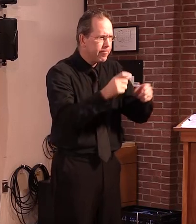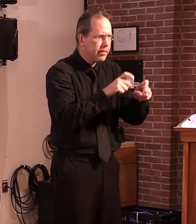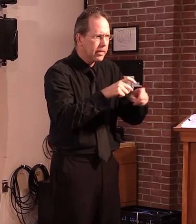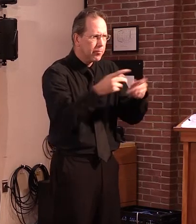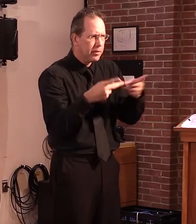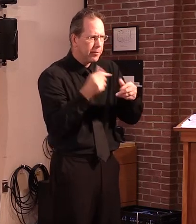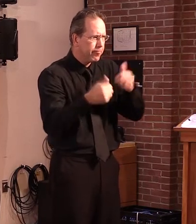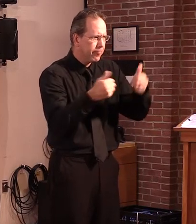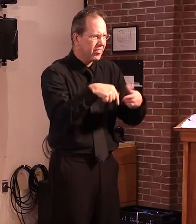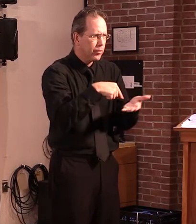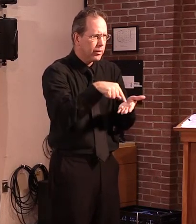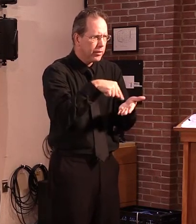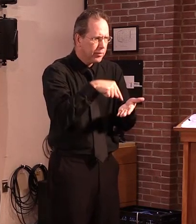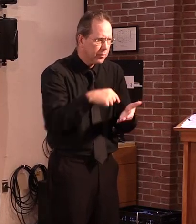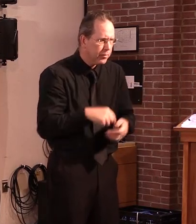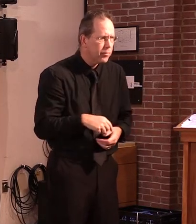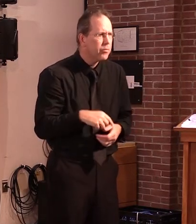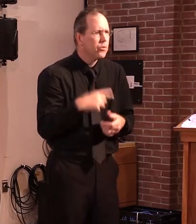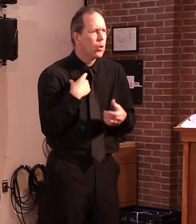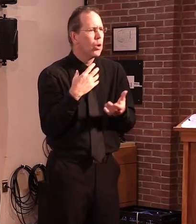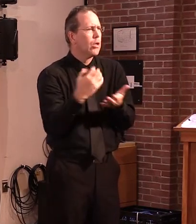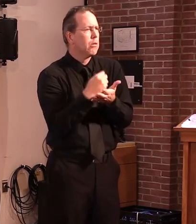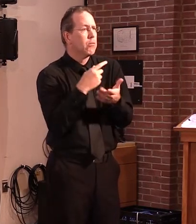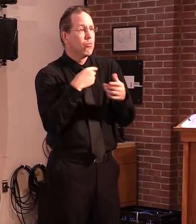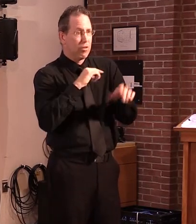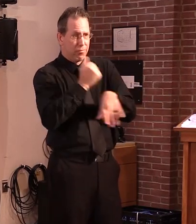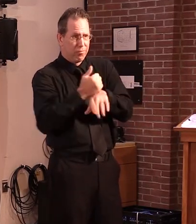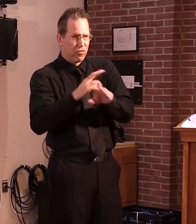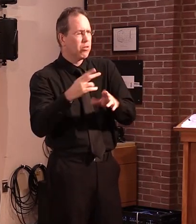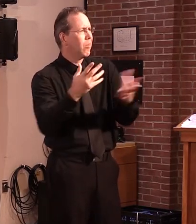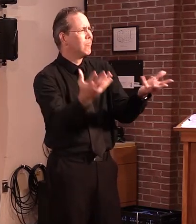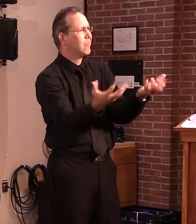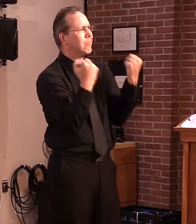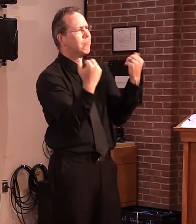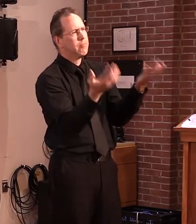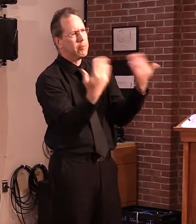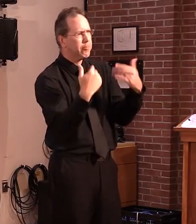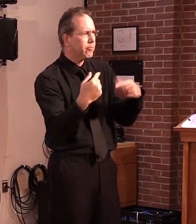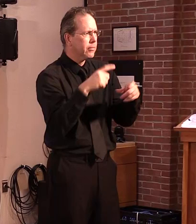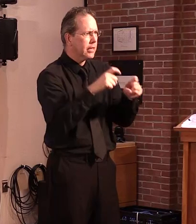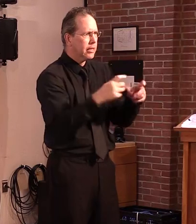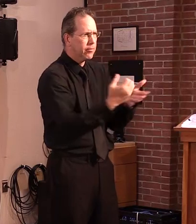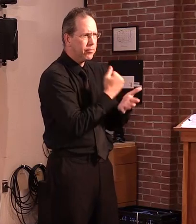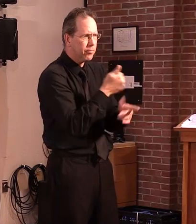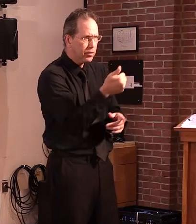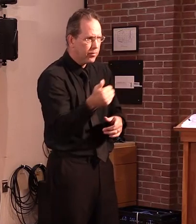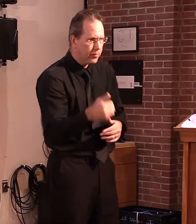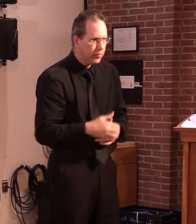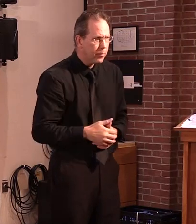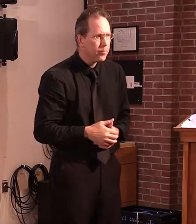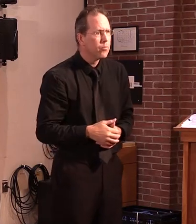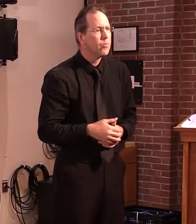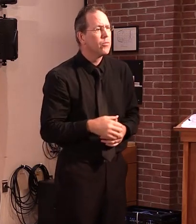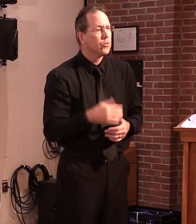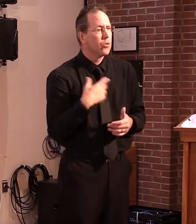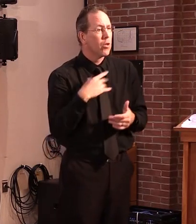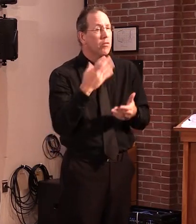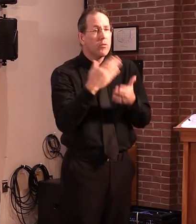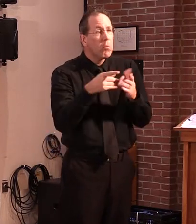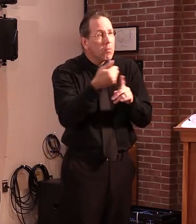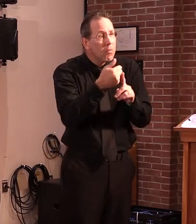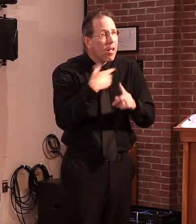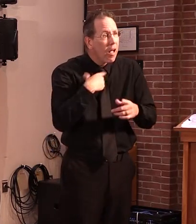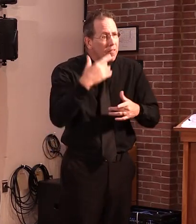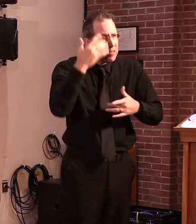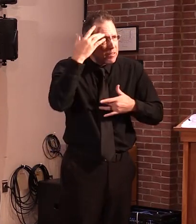of opportunities. Plus, if somebody is symptomatic or is not feeling well, please